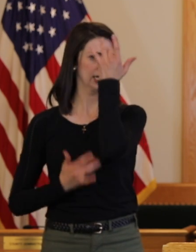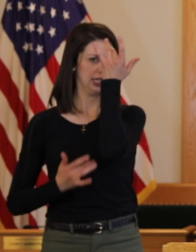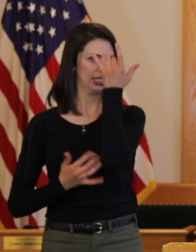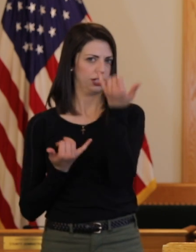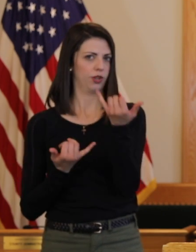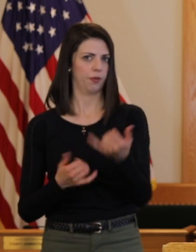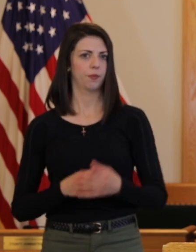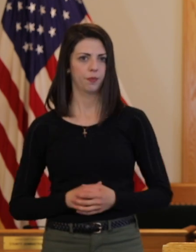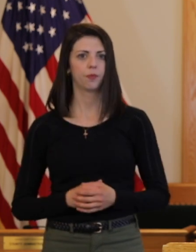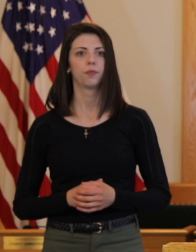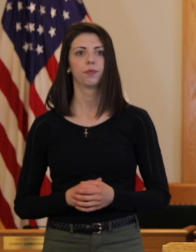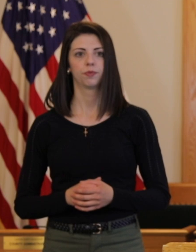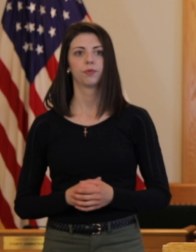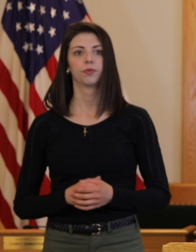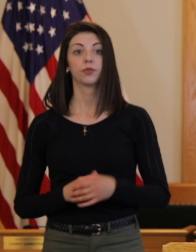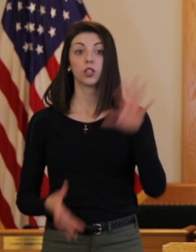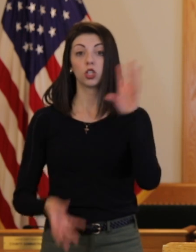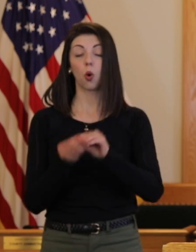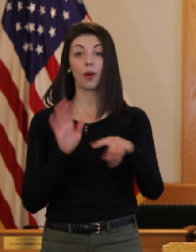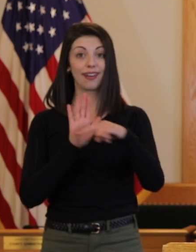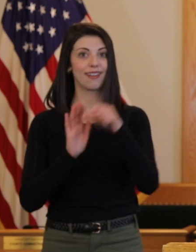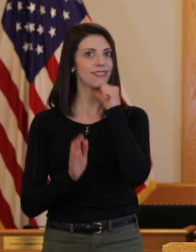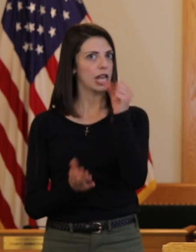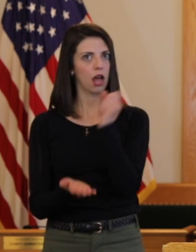cases of COVID-19. Total negative